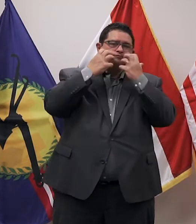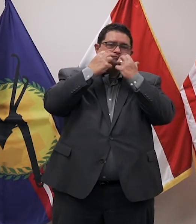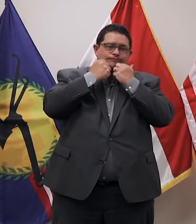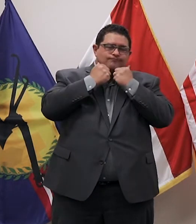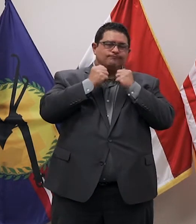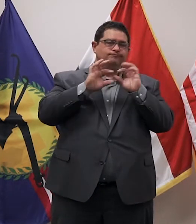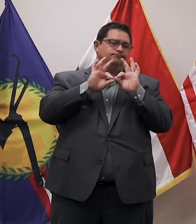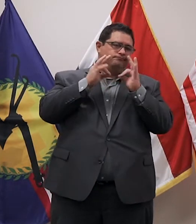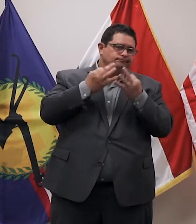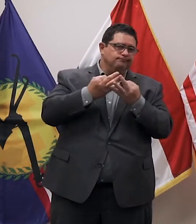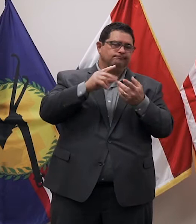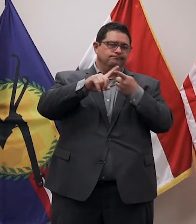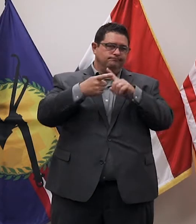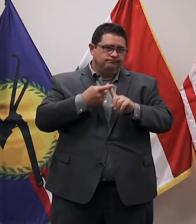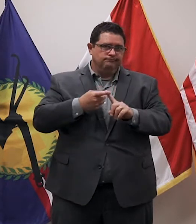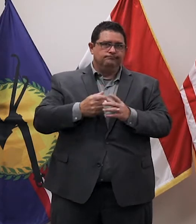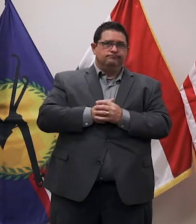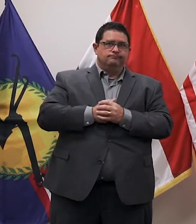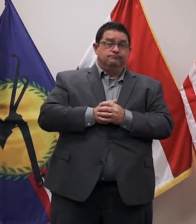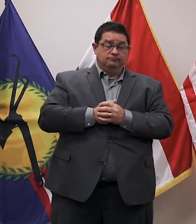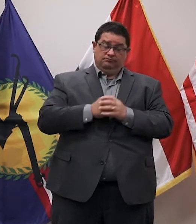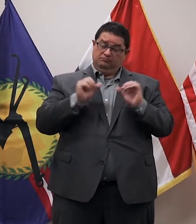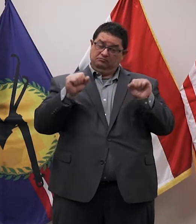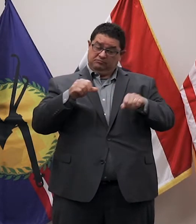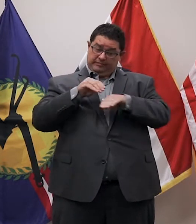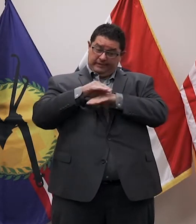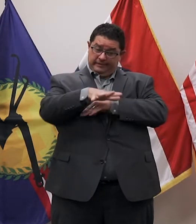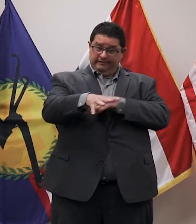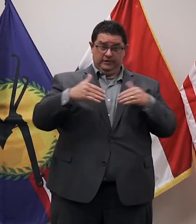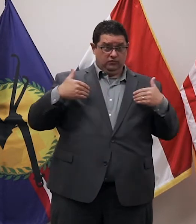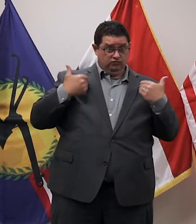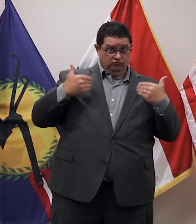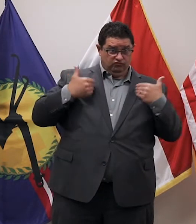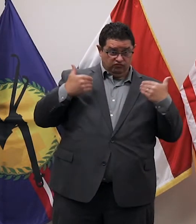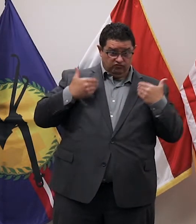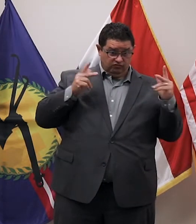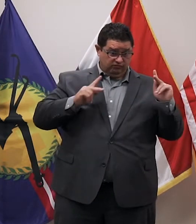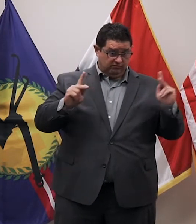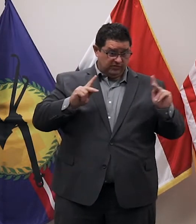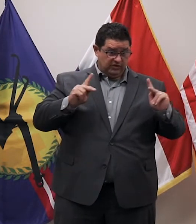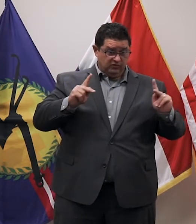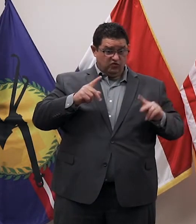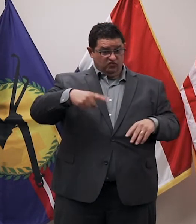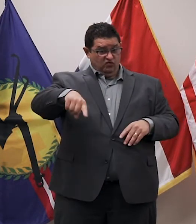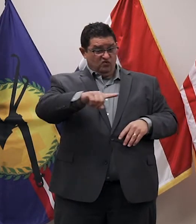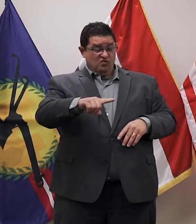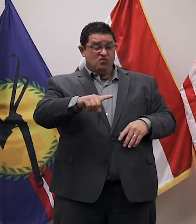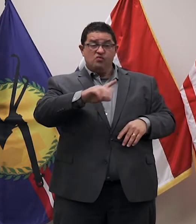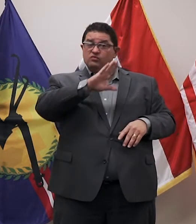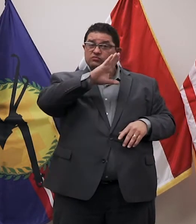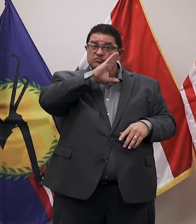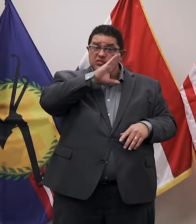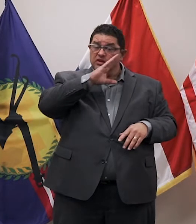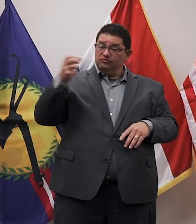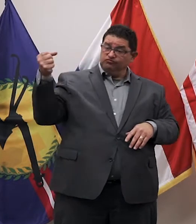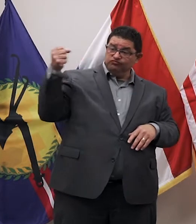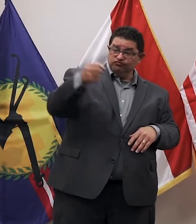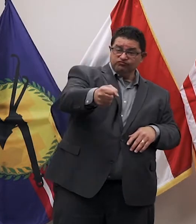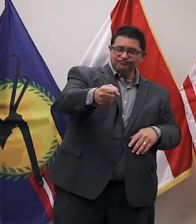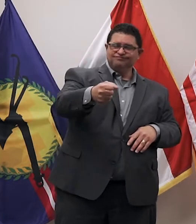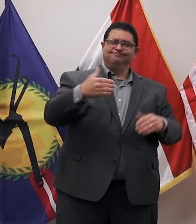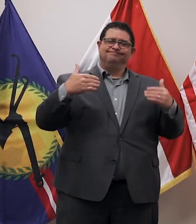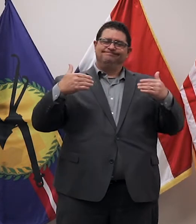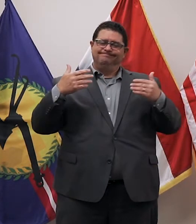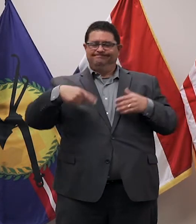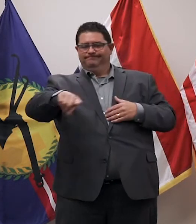Hospitals are reporting younger people in the COVID-19 beds, and these beds are being filled with those who are not vaccinated.